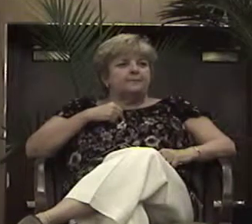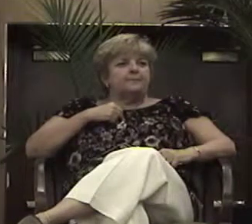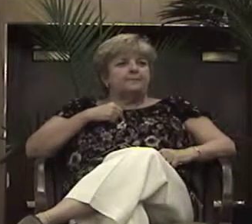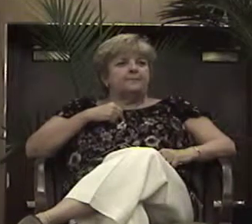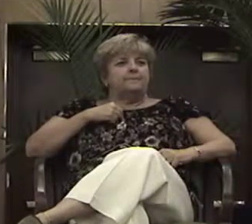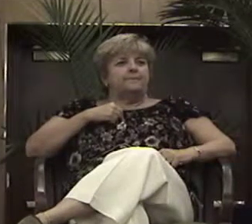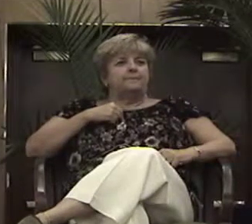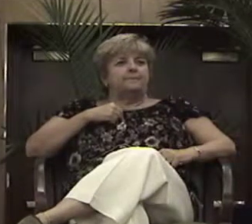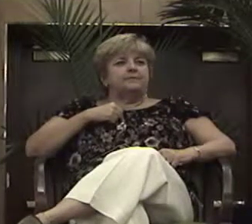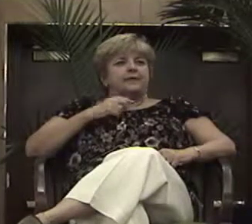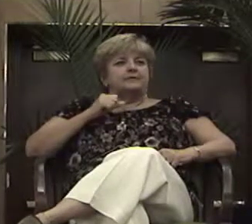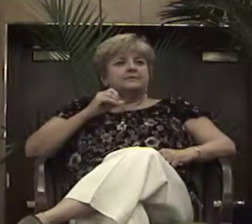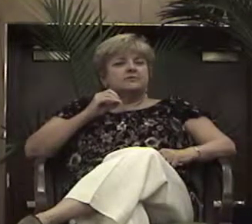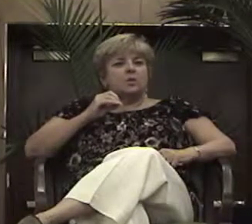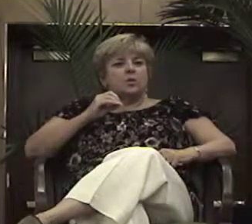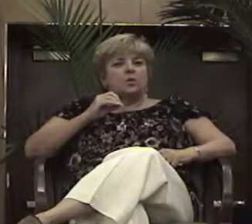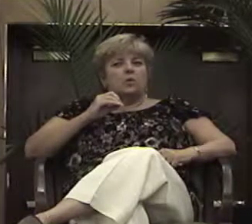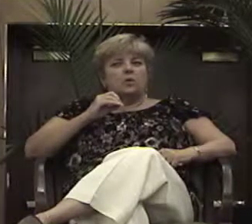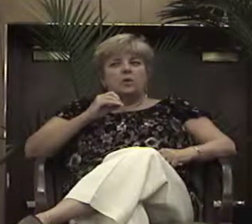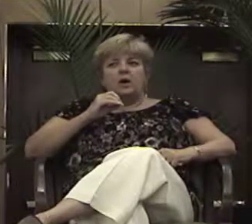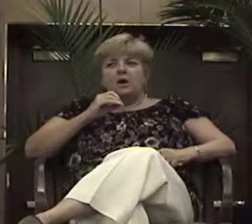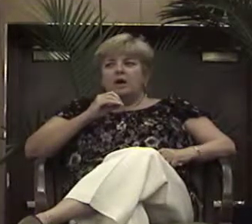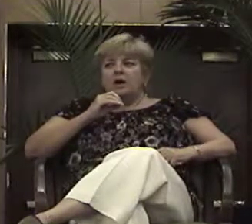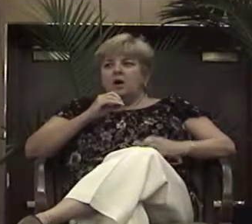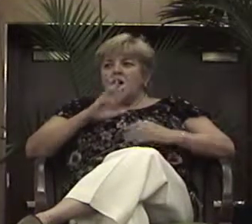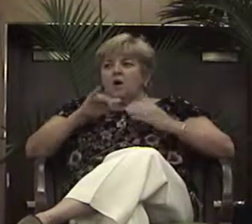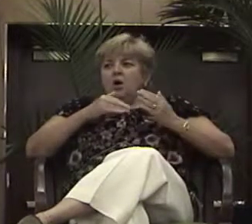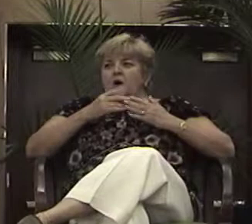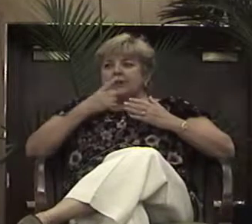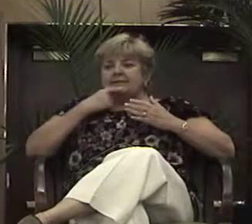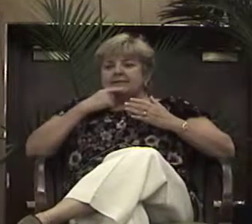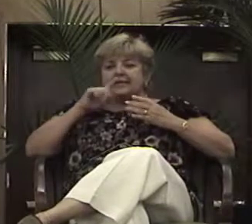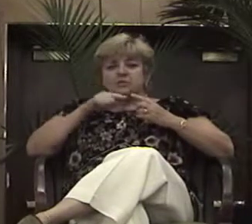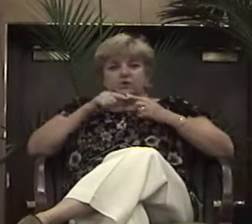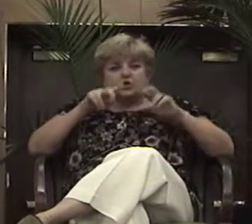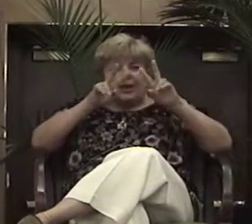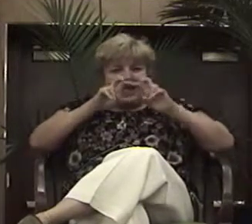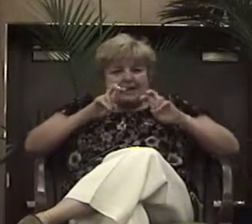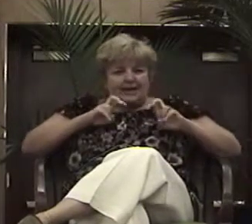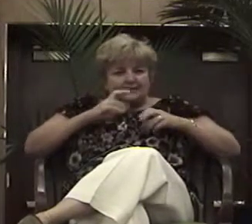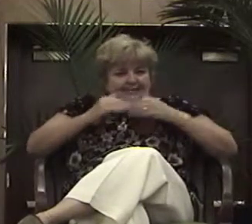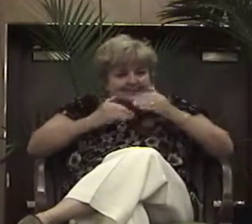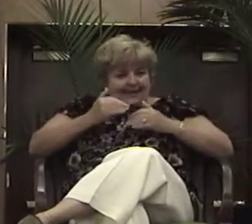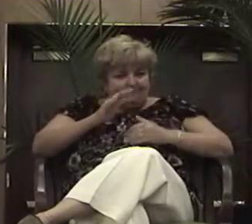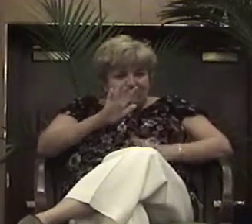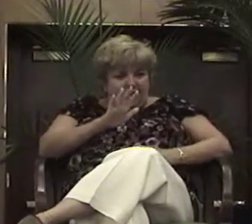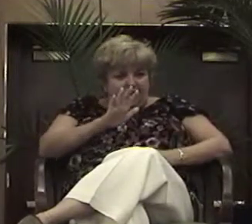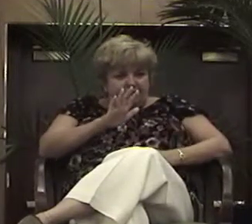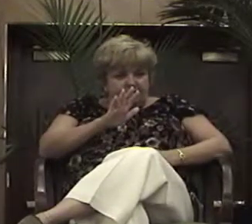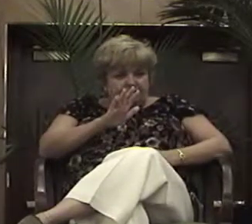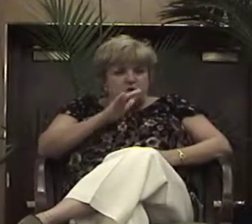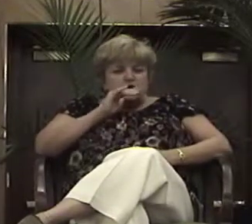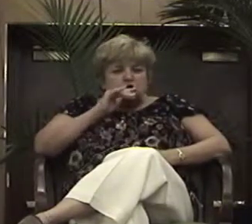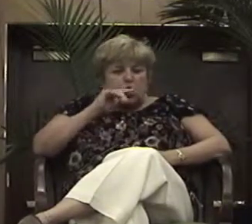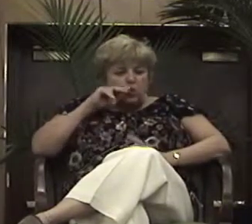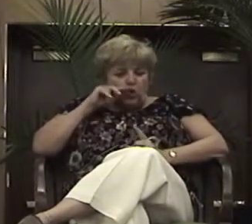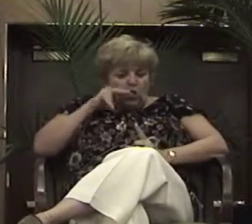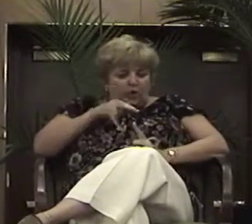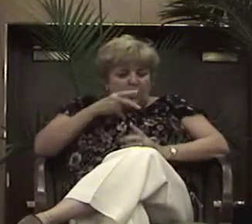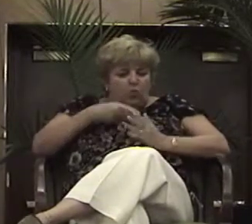And so all I say is when you're looking at step 5, look at the nature of your wrongs, not the wrongs. You know, they talk about